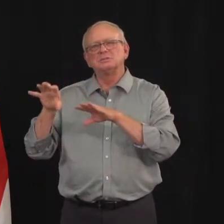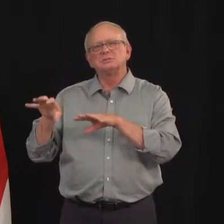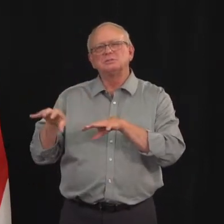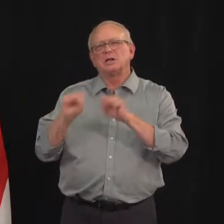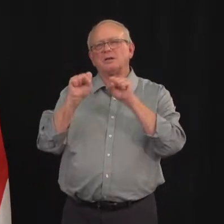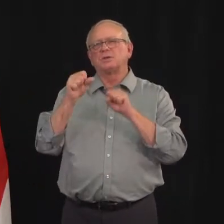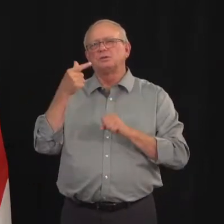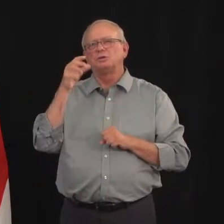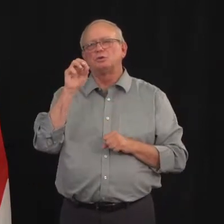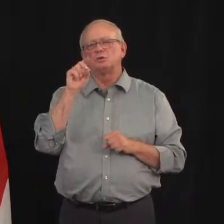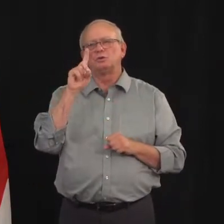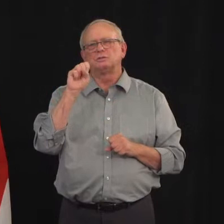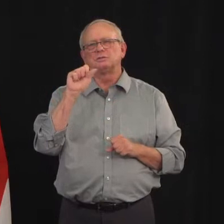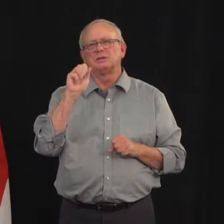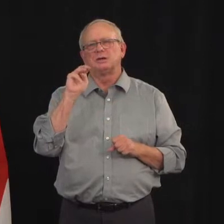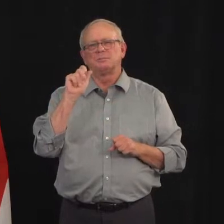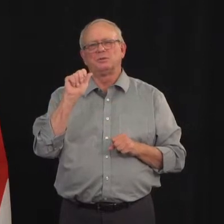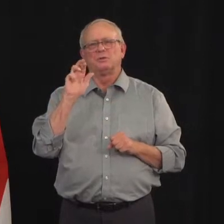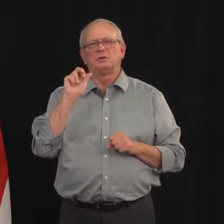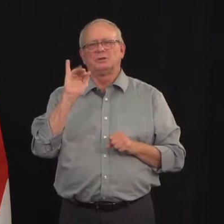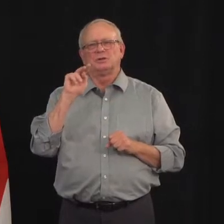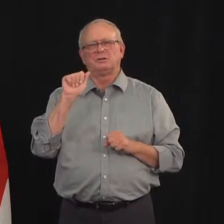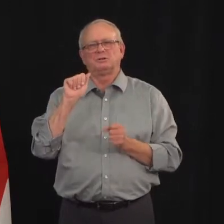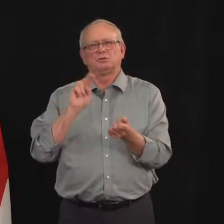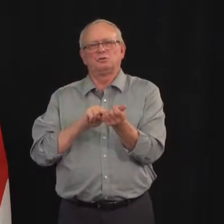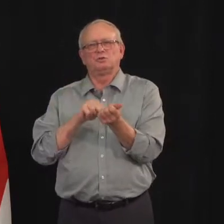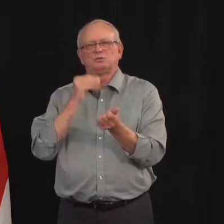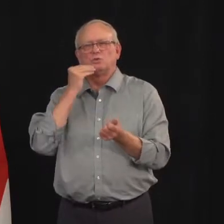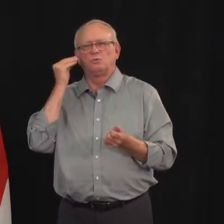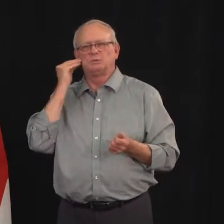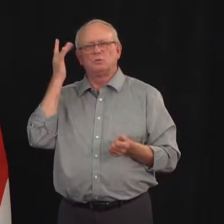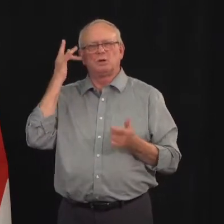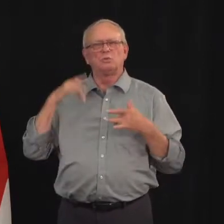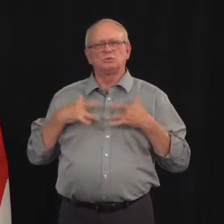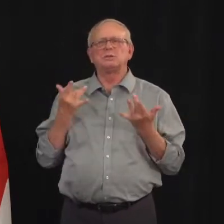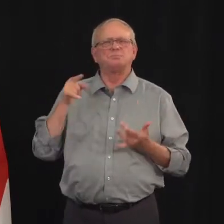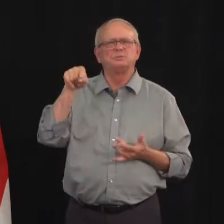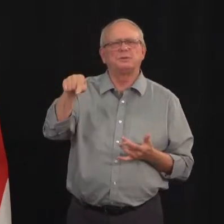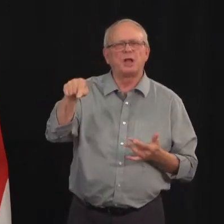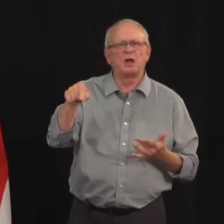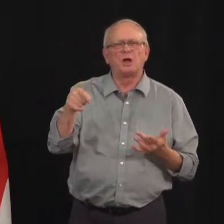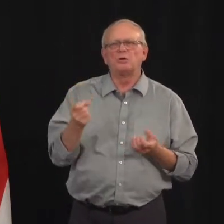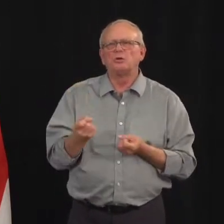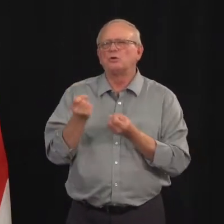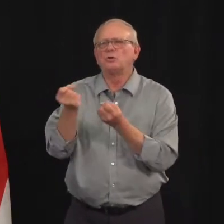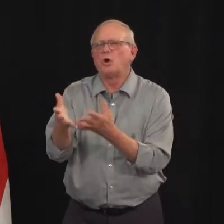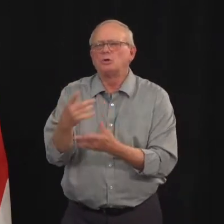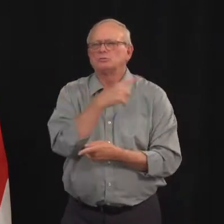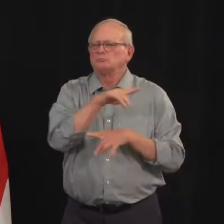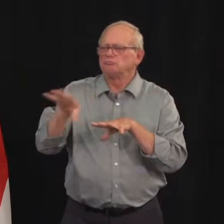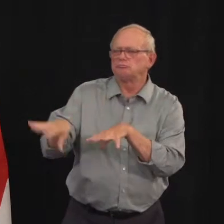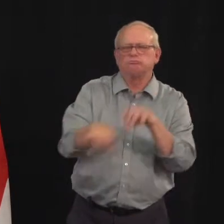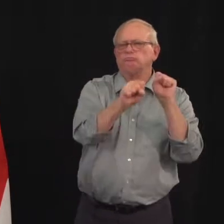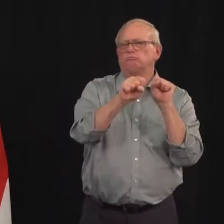Also, we continue to see a high number of cases identified in the province, and you've mentioned in the past that outbreaks would happen as the economy reopened and more people went